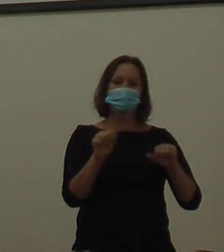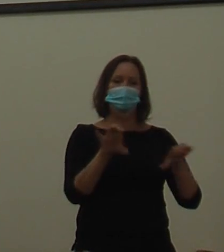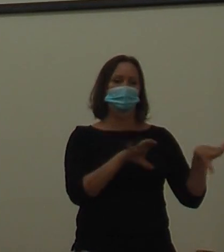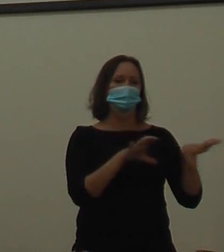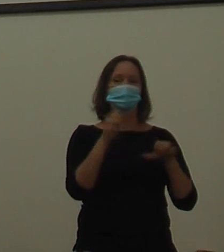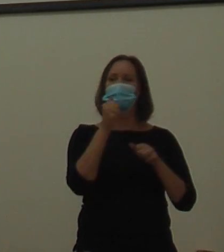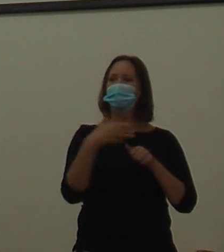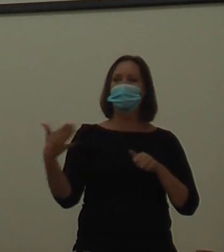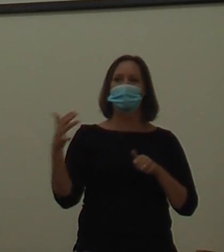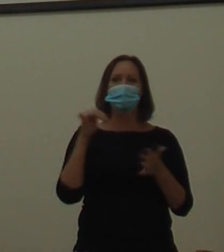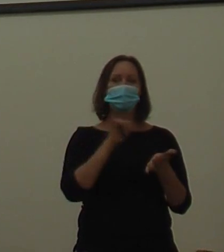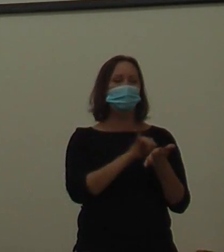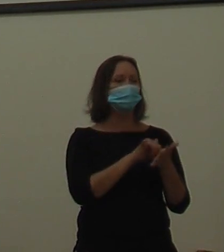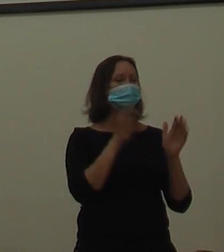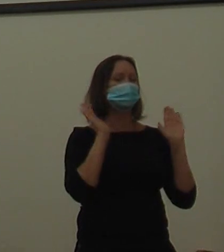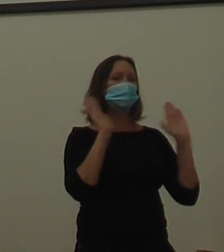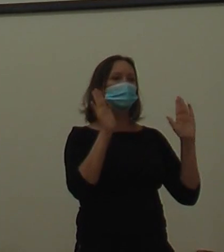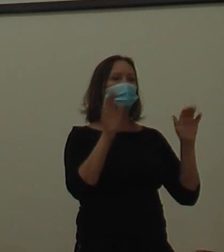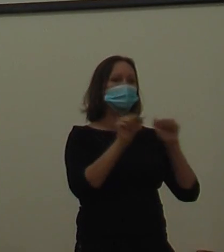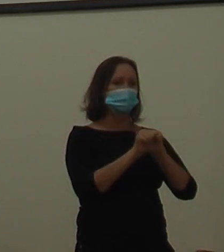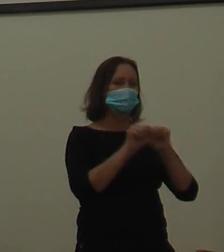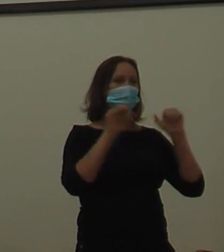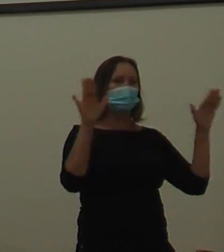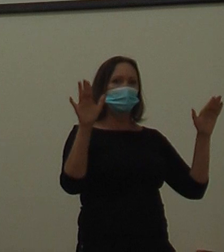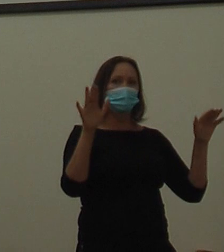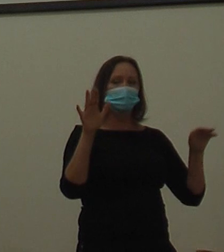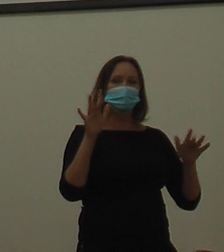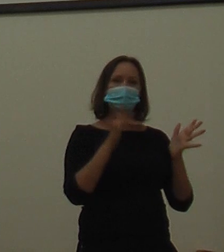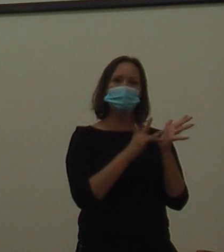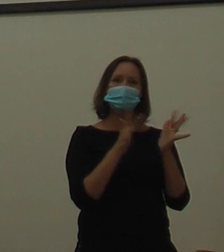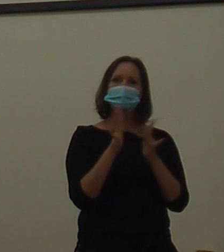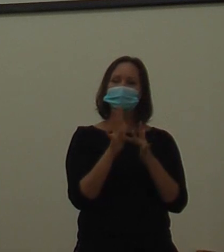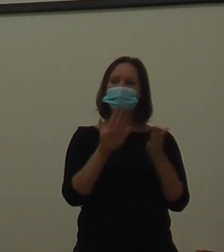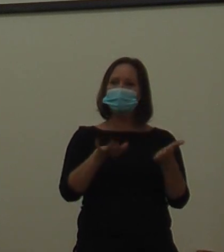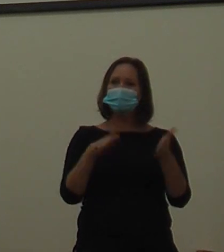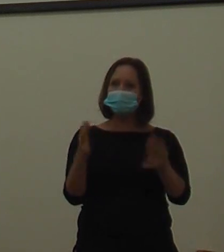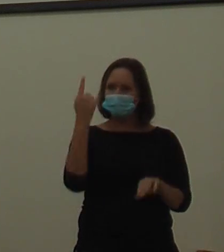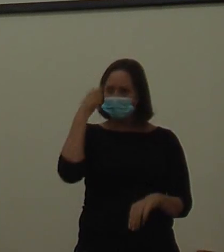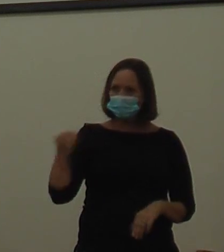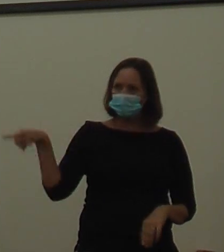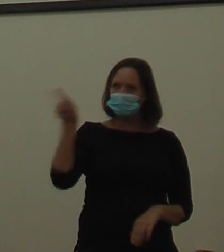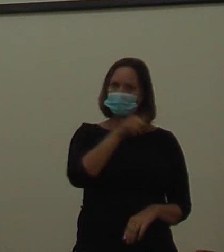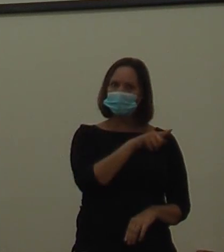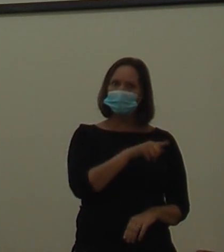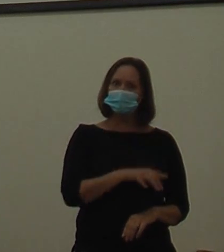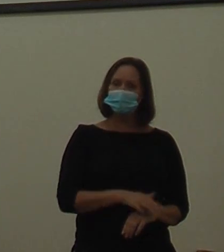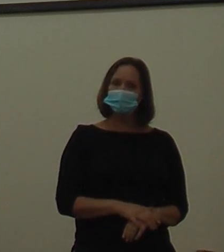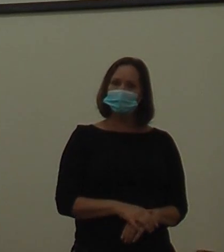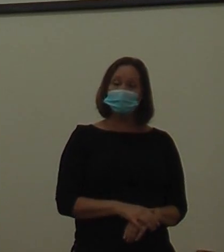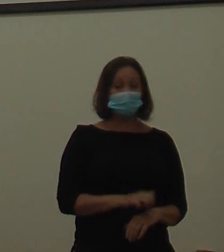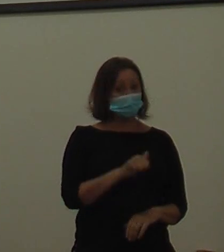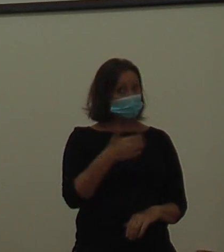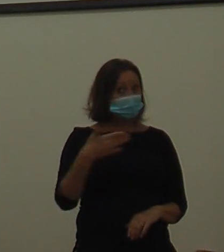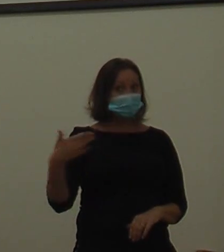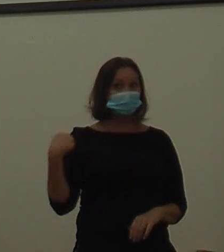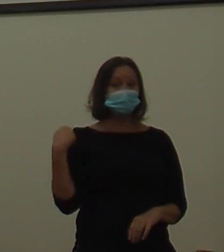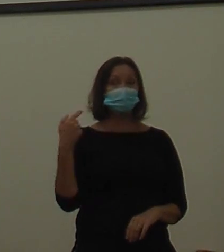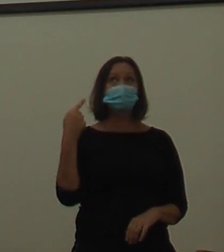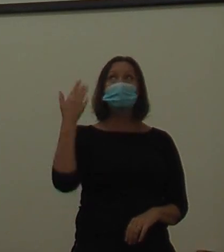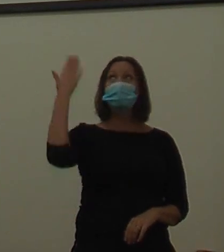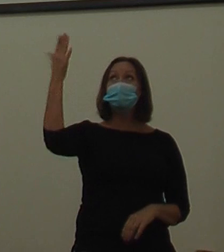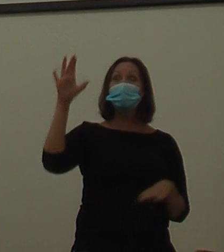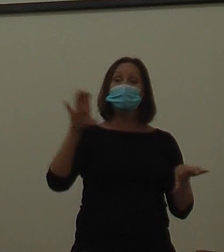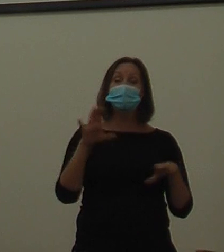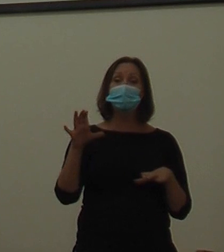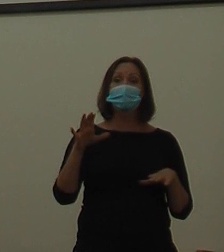miracle. He died for you. Another thing that he did. So let's remember him at this